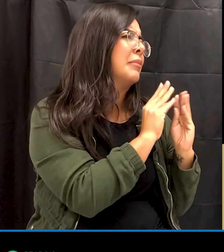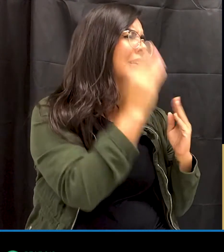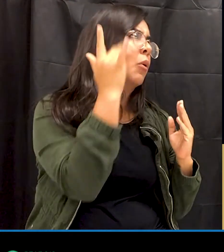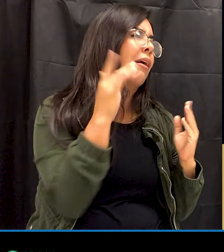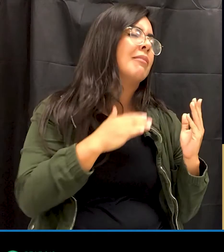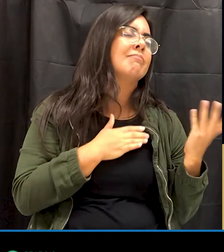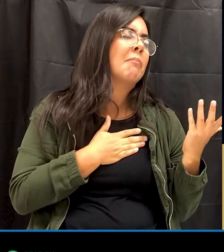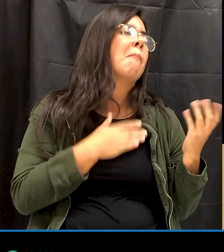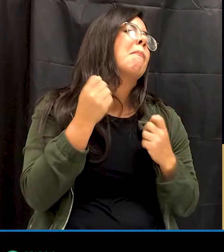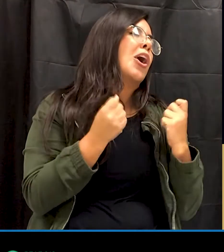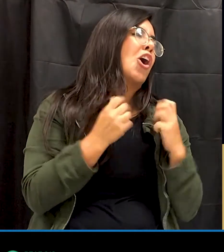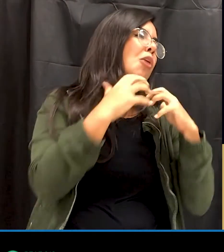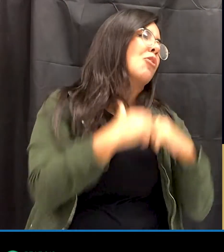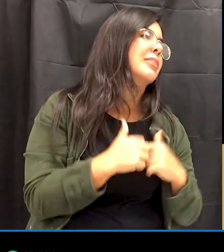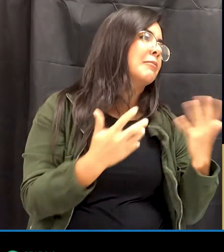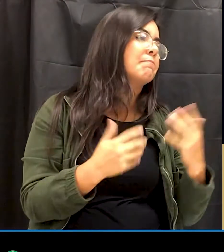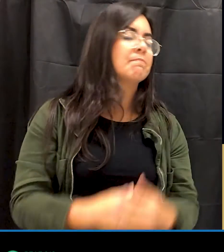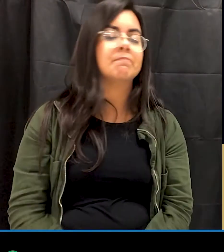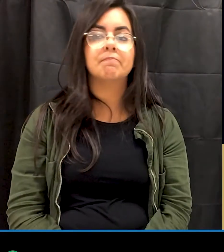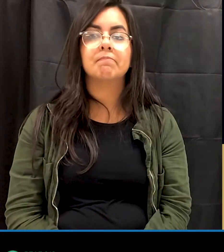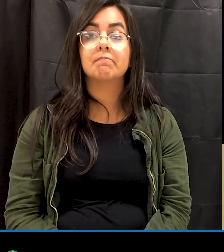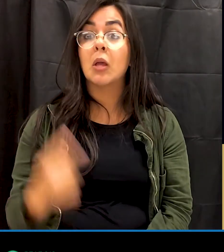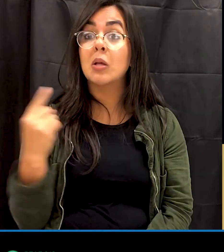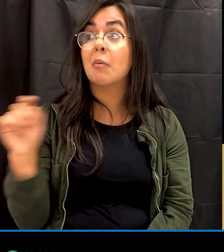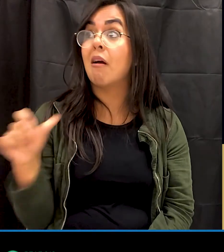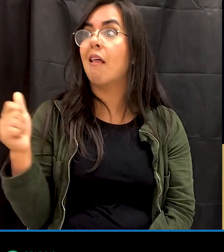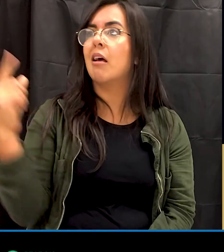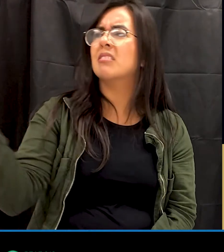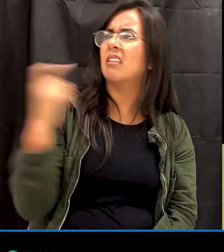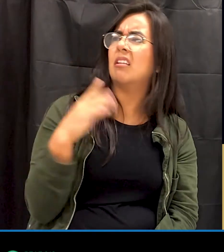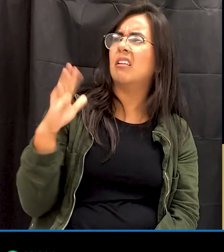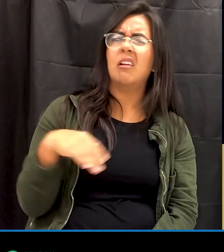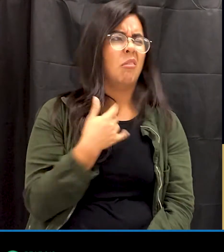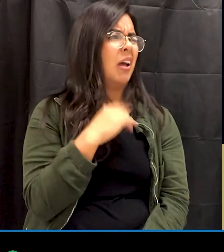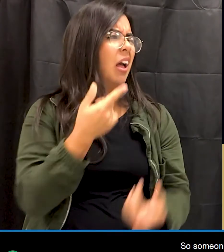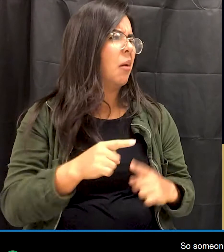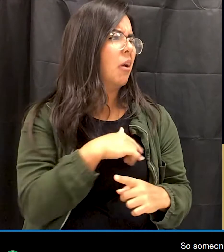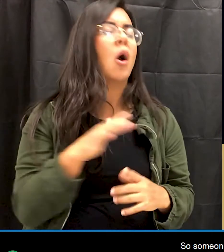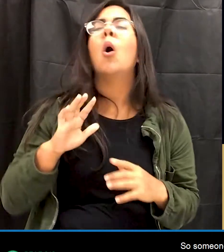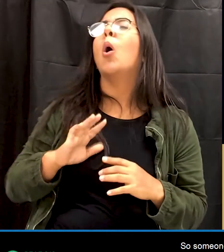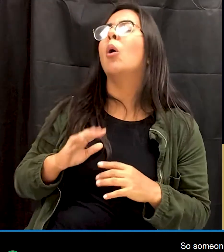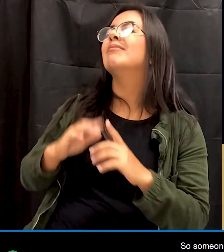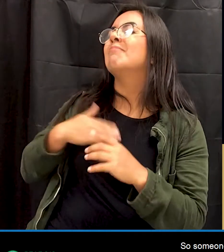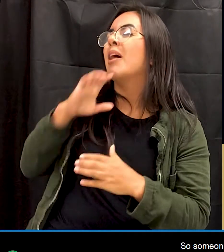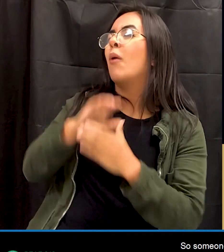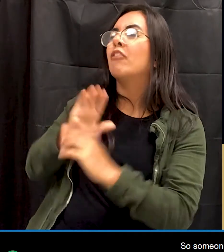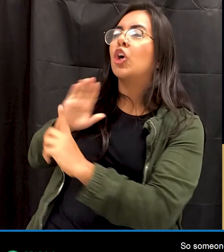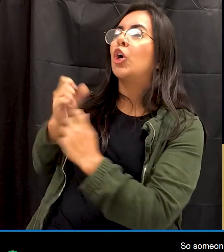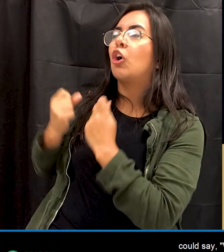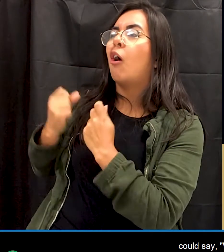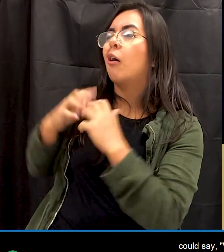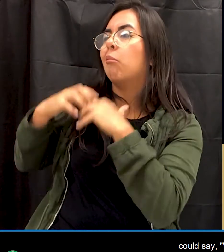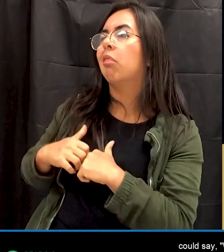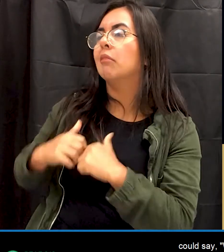Or to someone else, you say, why was your wife driving, you know, your car? Oh, her car broke down. So someone looking at this hundreds of